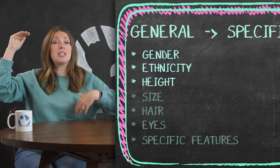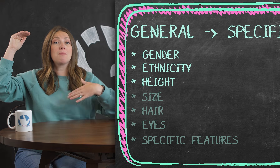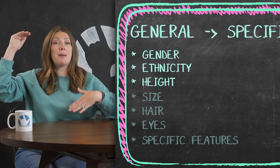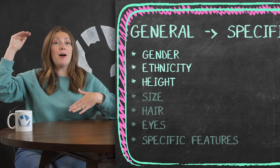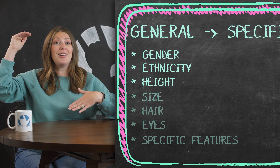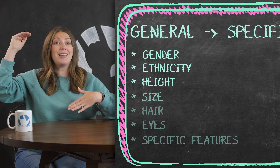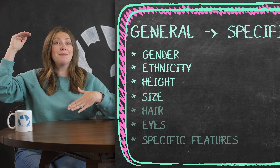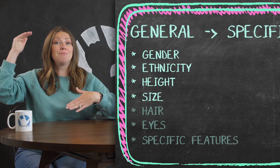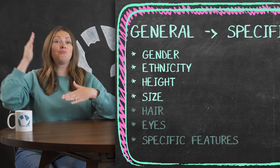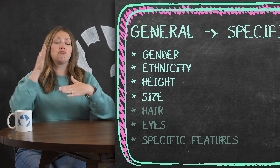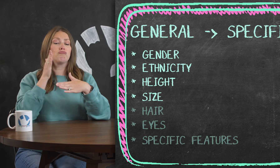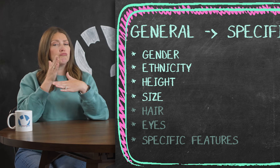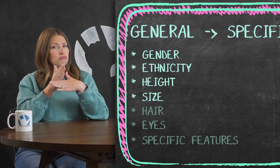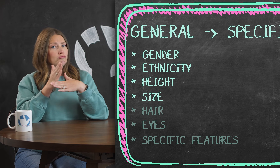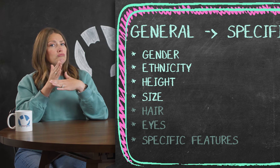my body.